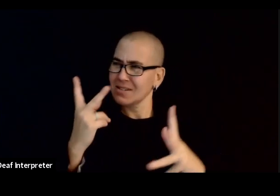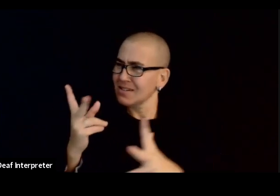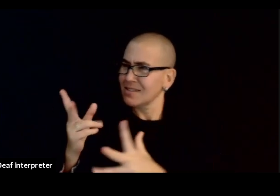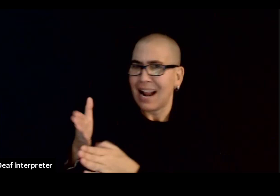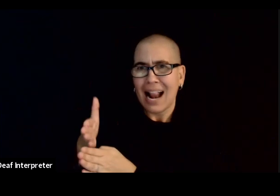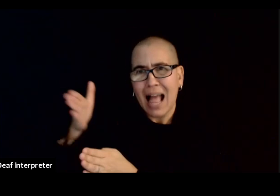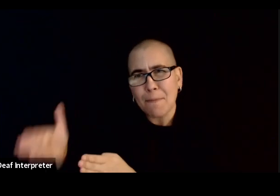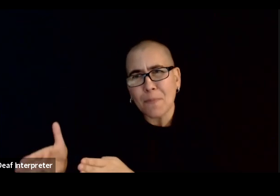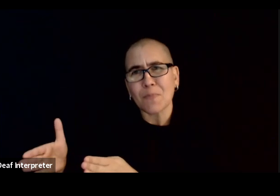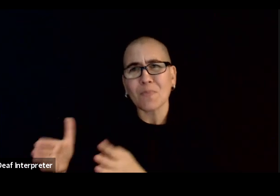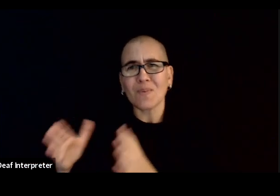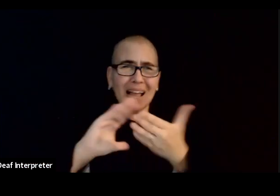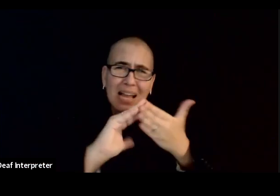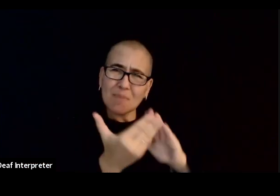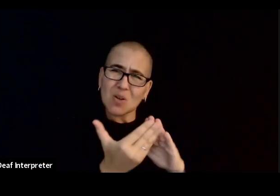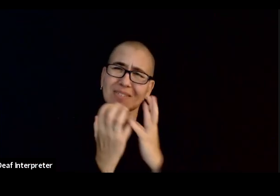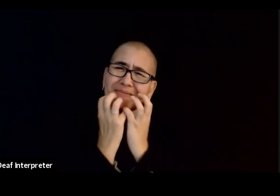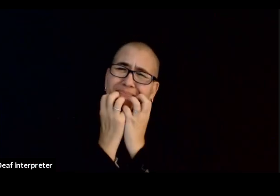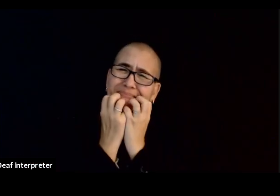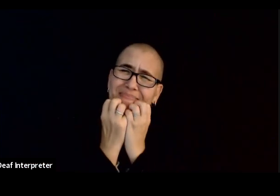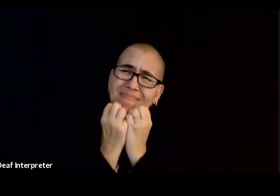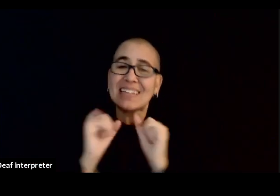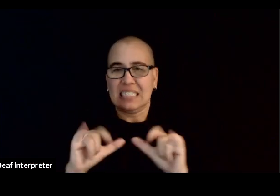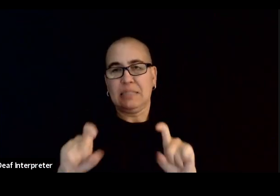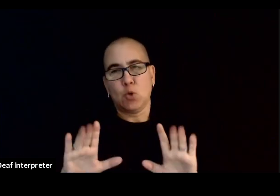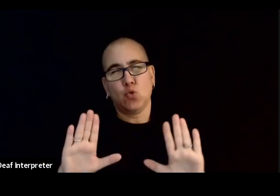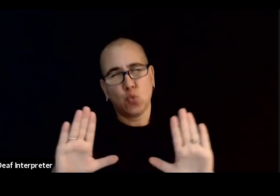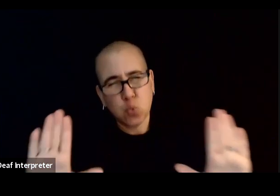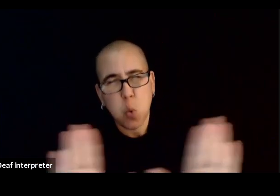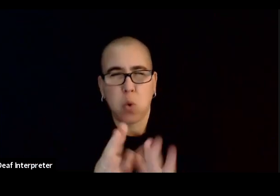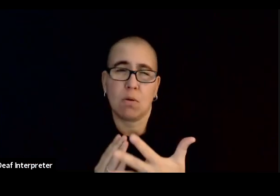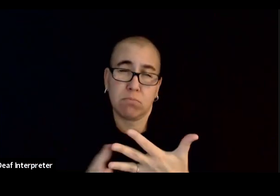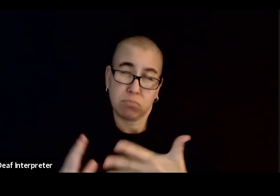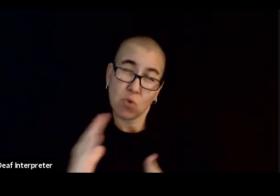Thank you. Thank you.